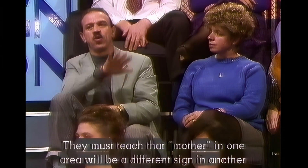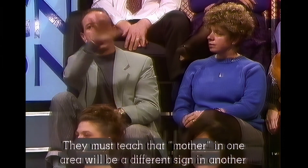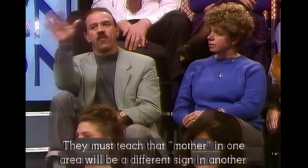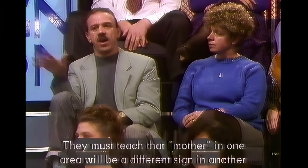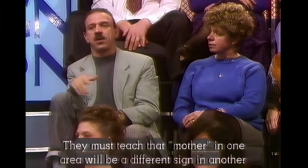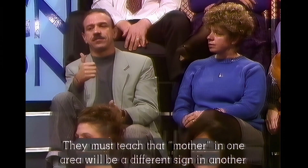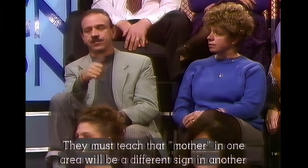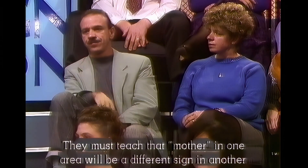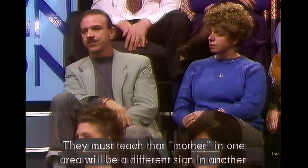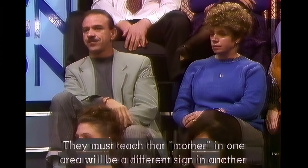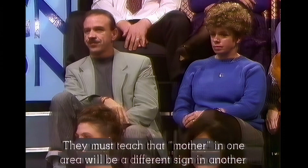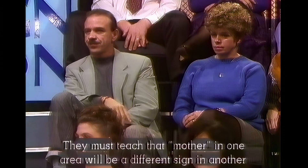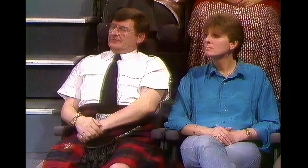another.